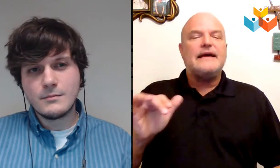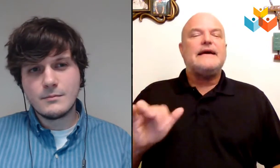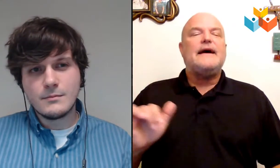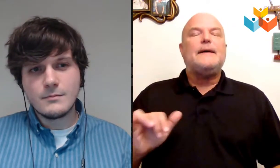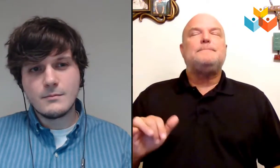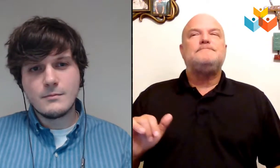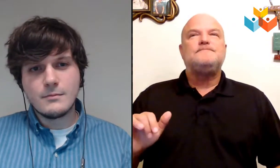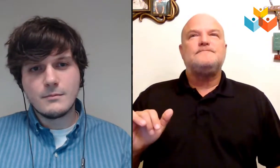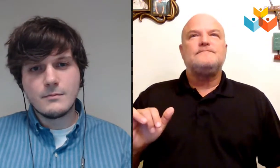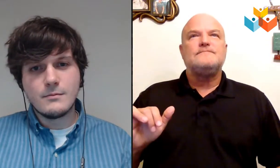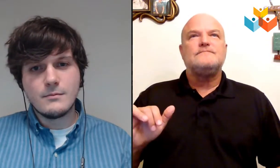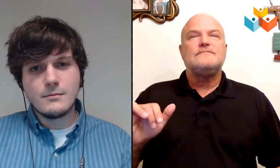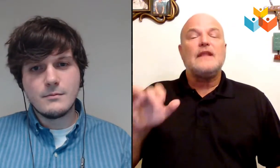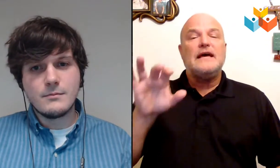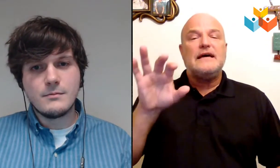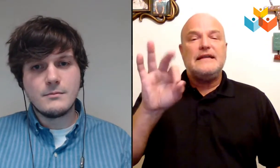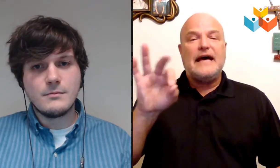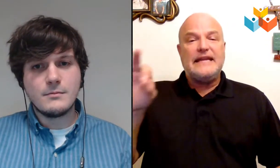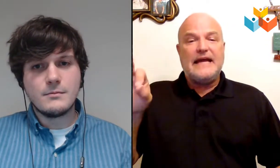like